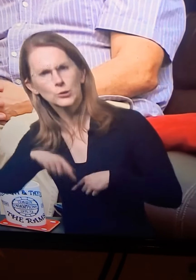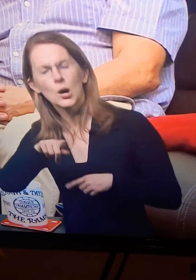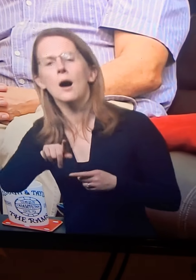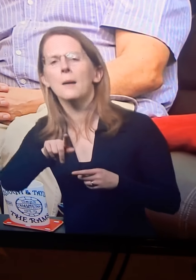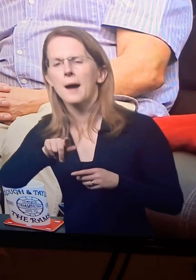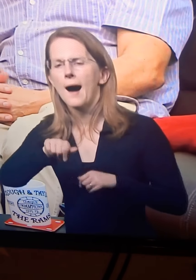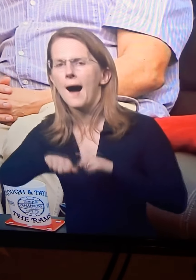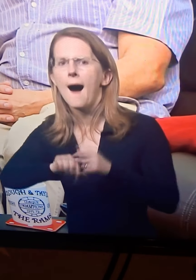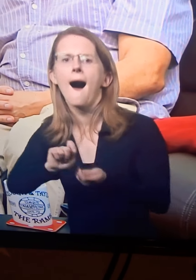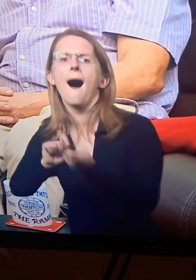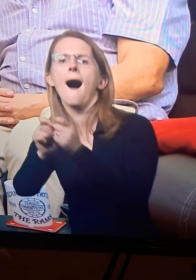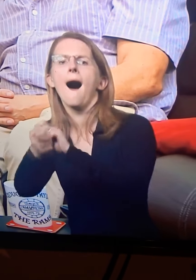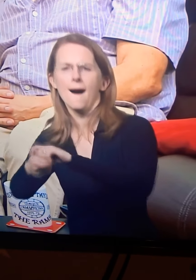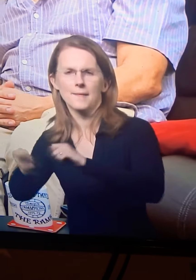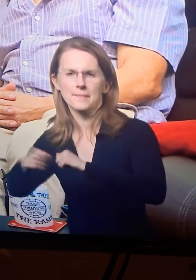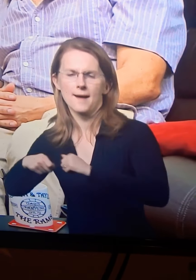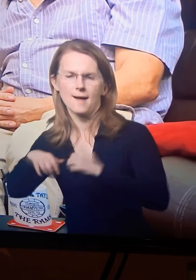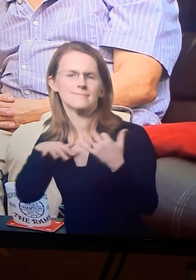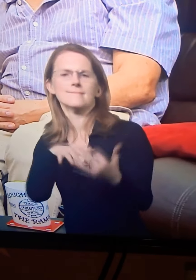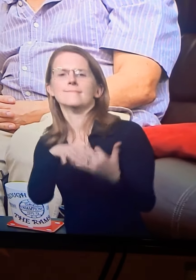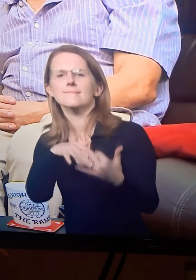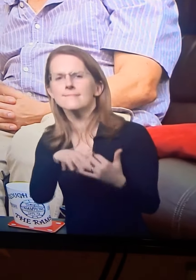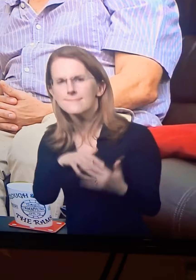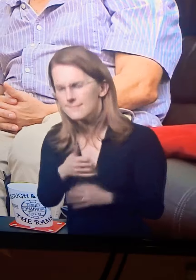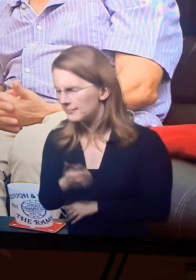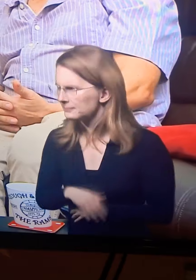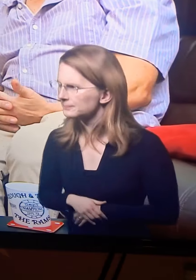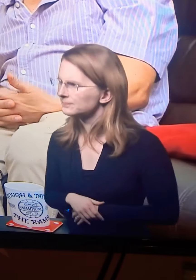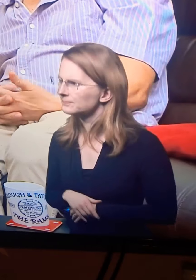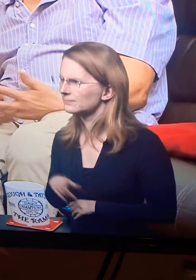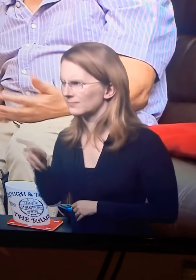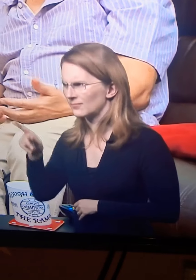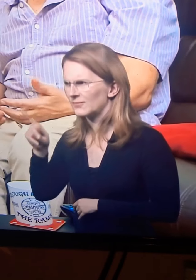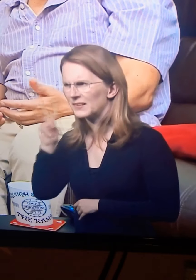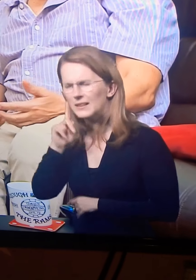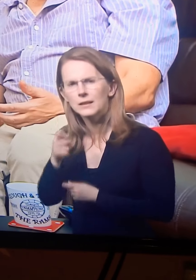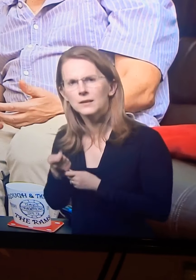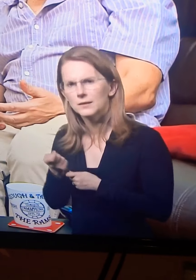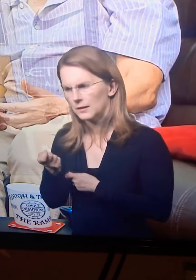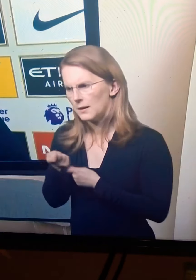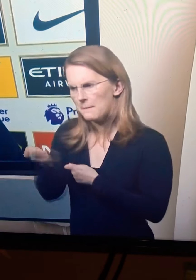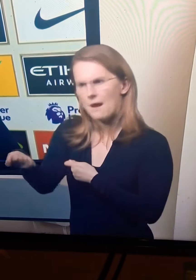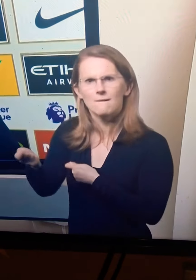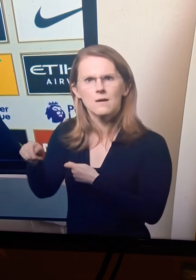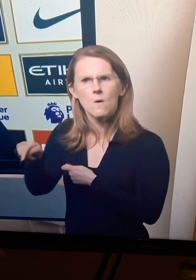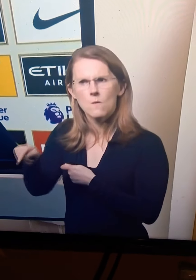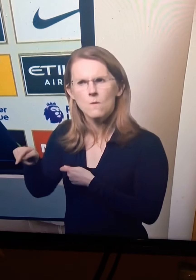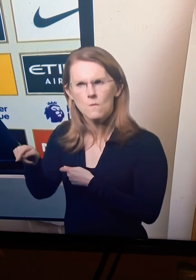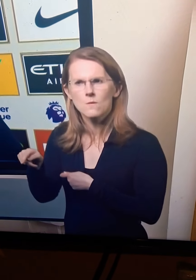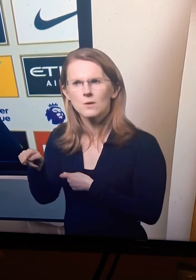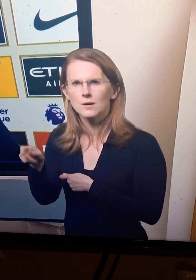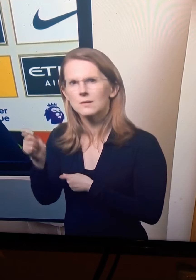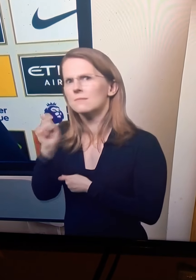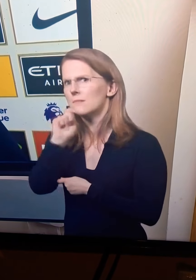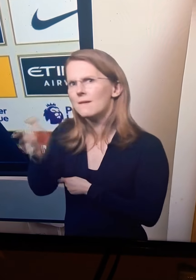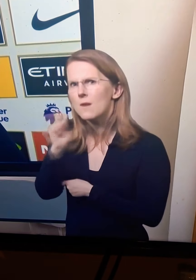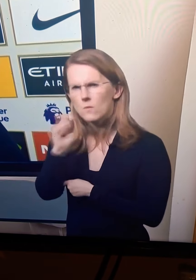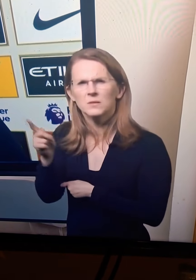they use for Mourinho is a smelly mic. Because he's always got this face like he's smelling something that he's not happy with. We are a bit better than